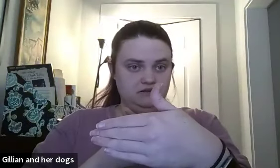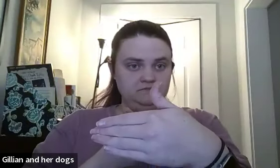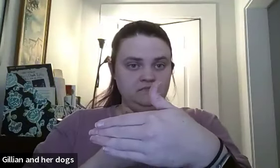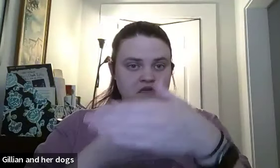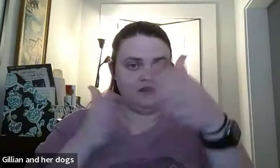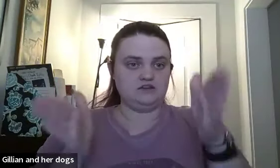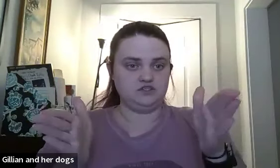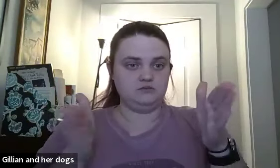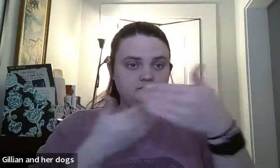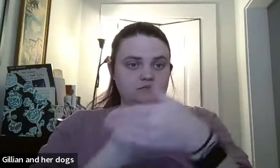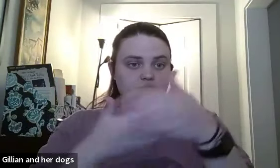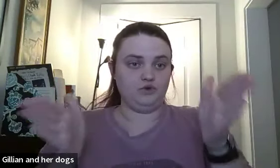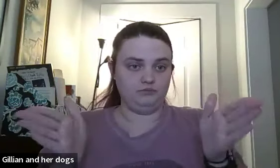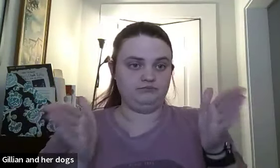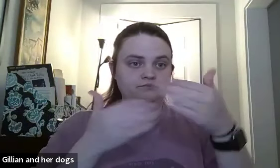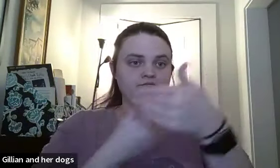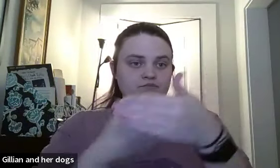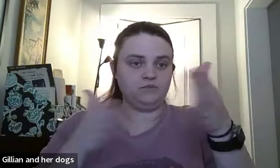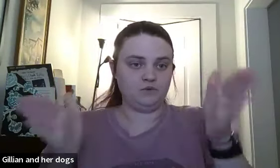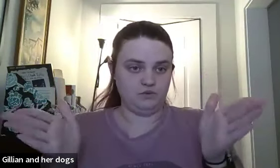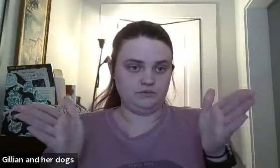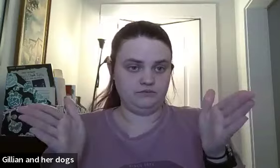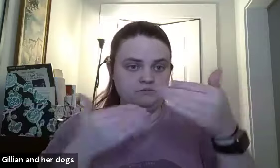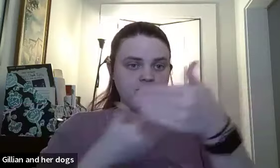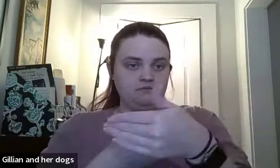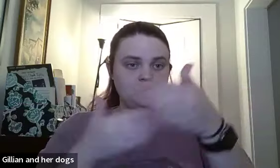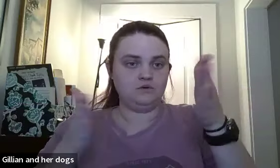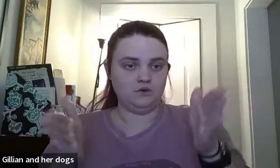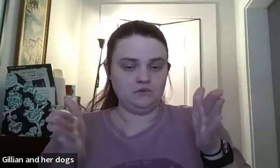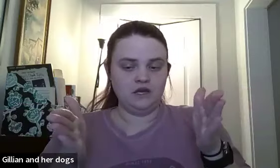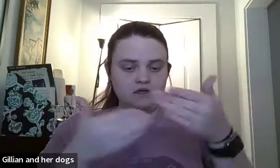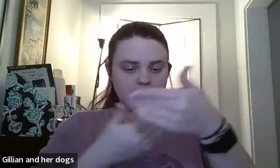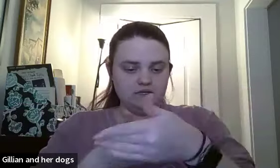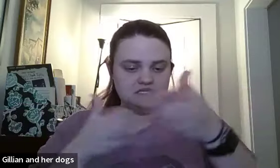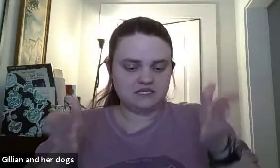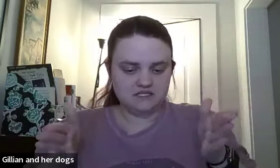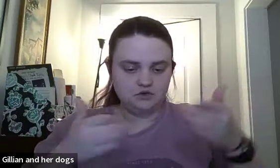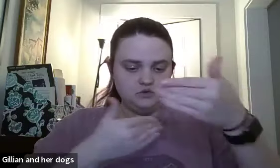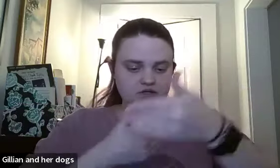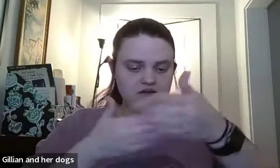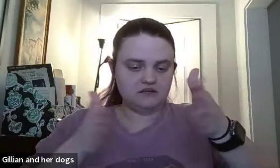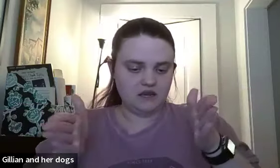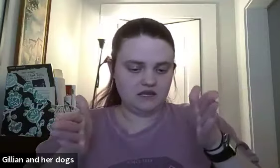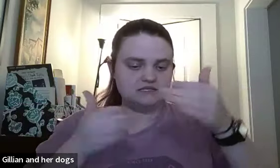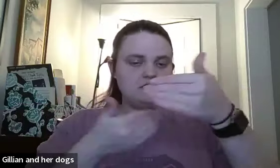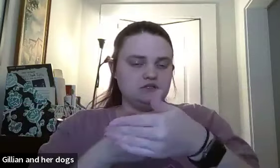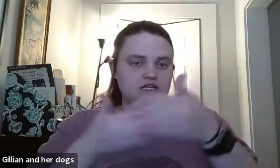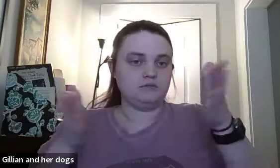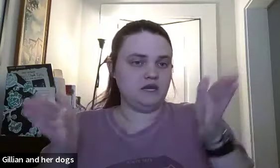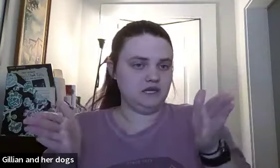here. Room, room. Room. And the reason is because if you look down at your hands, it looks like you're making